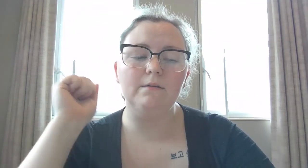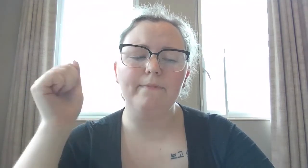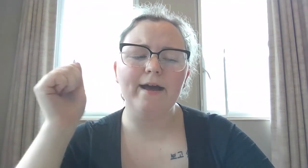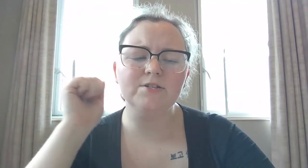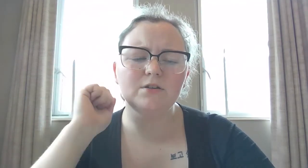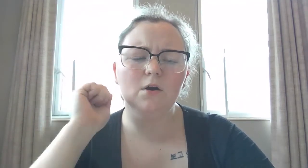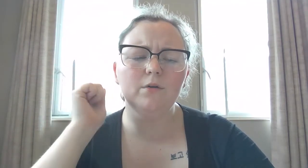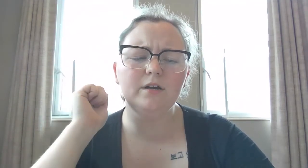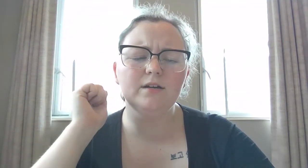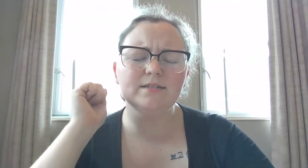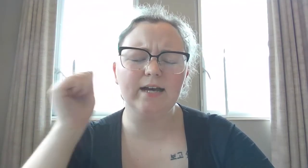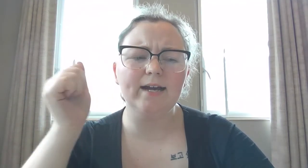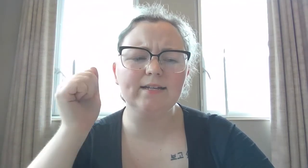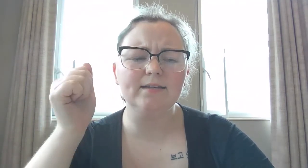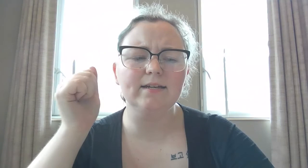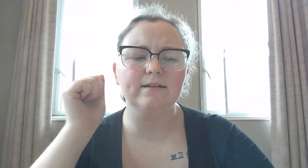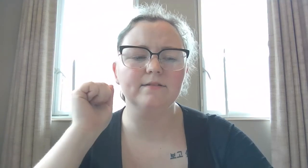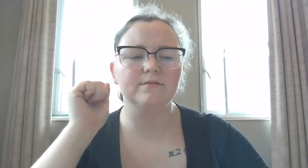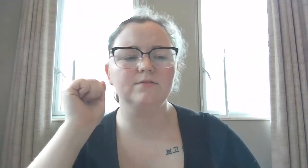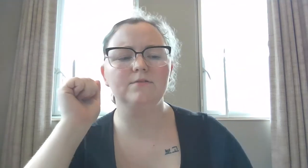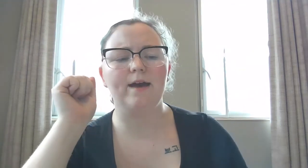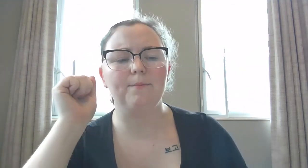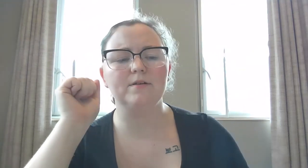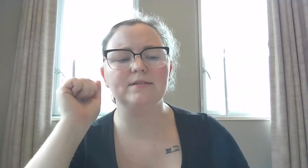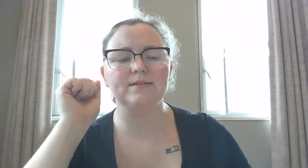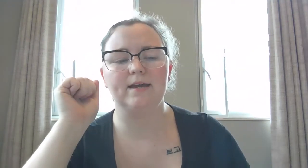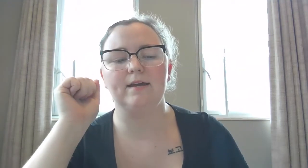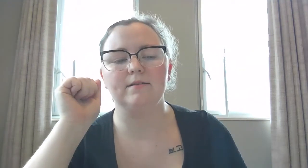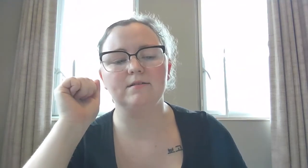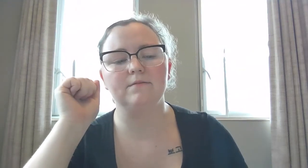And imagine holding on tightly to that person's hand.